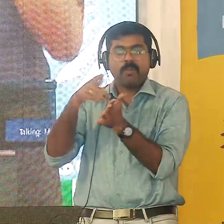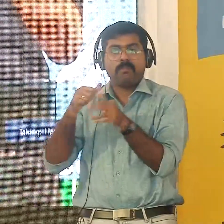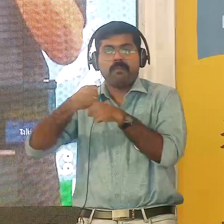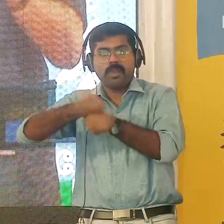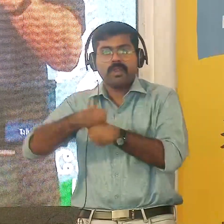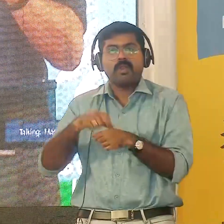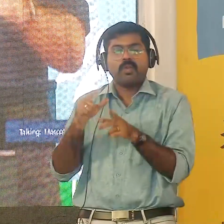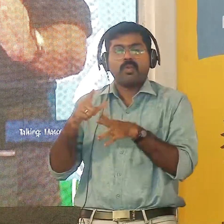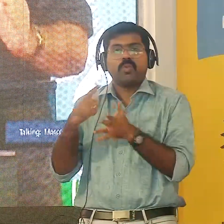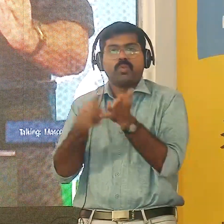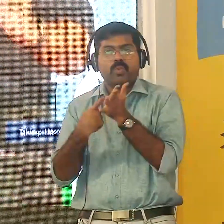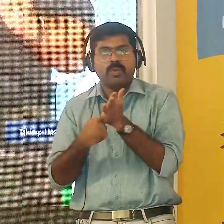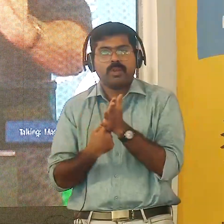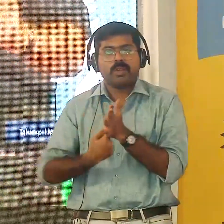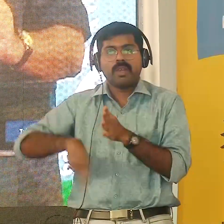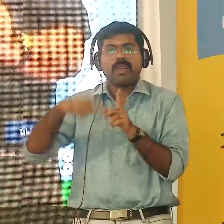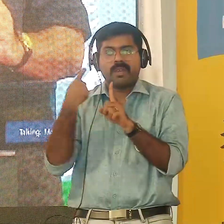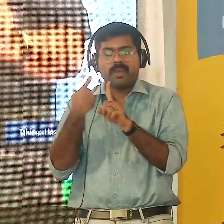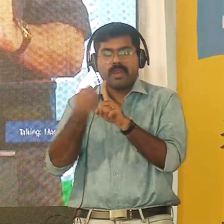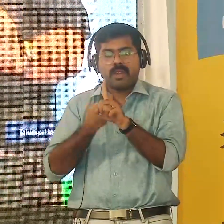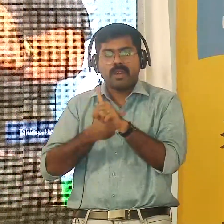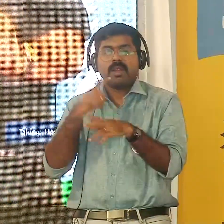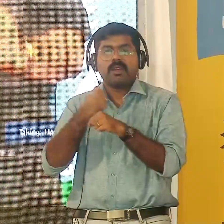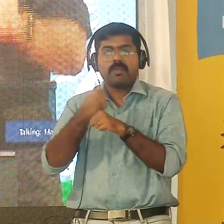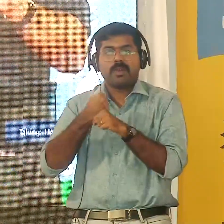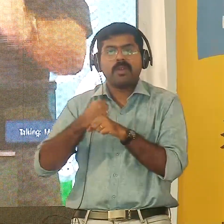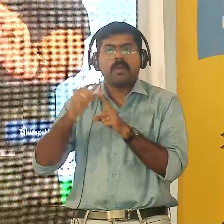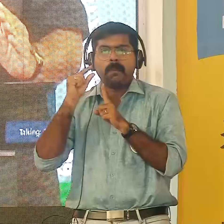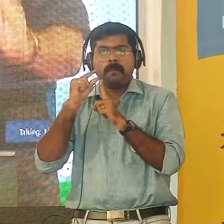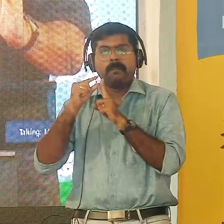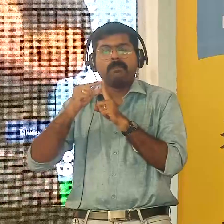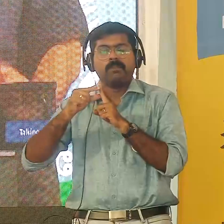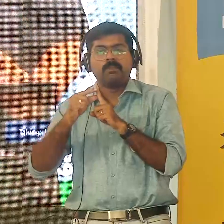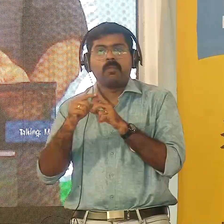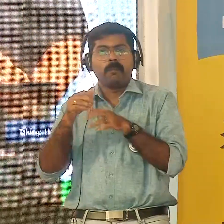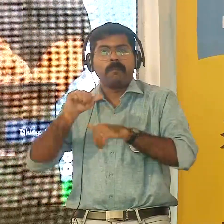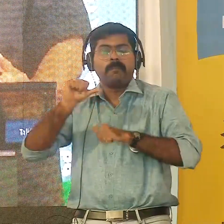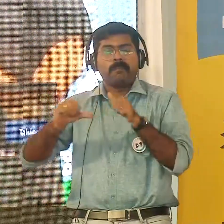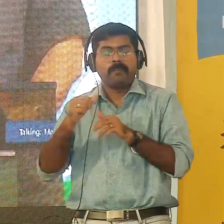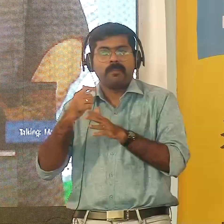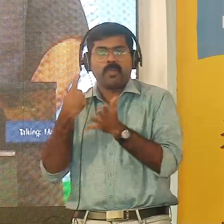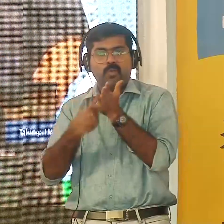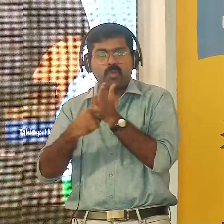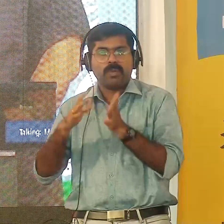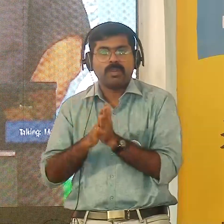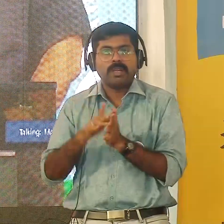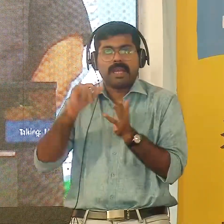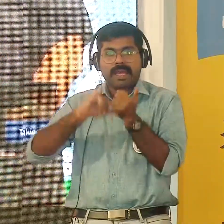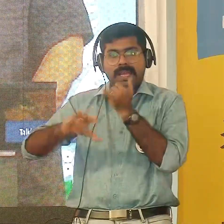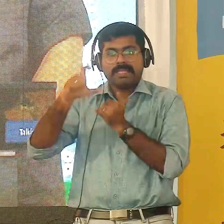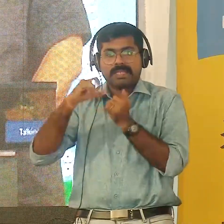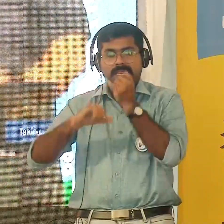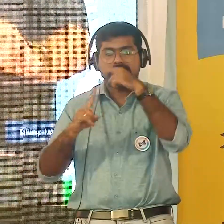In principle, the government of Kerala wants to distribute land to all landless scheduled caste and scheduled tribe